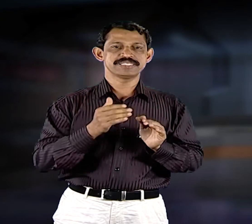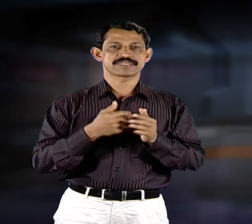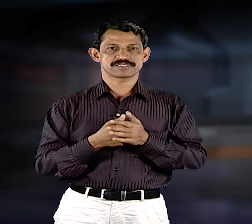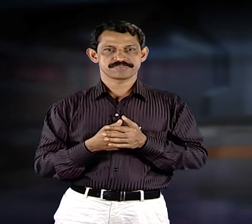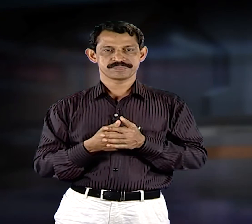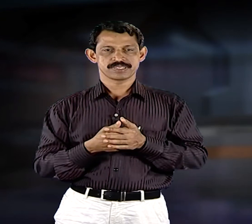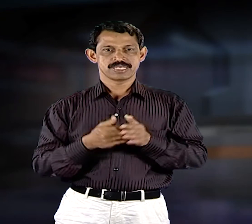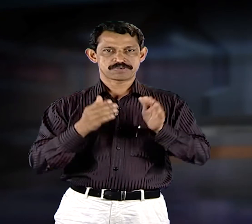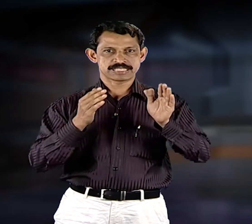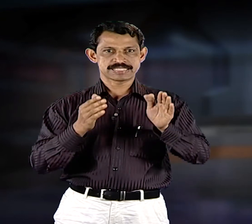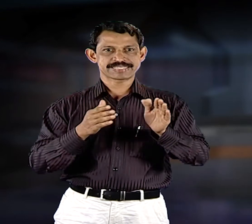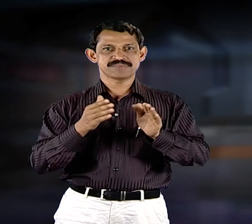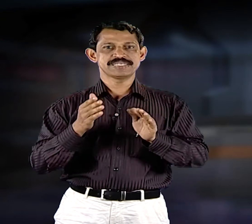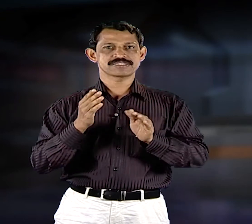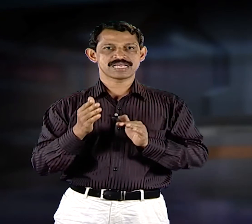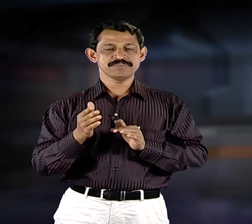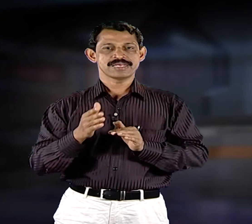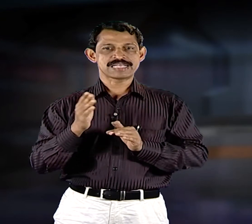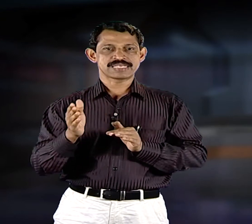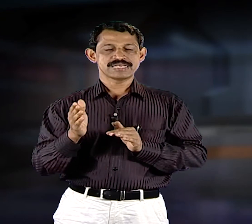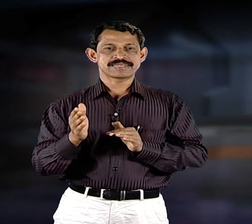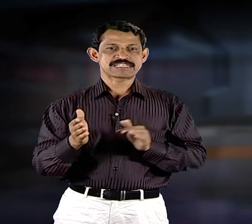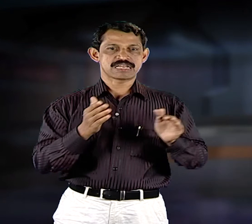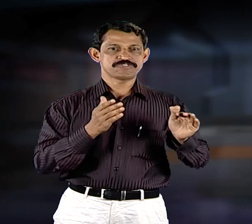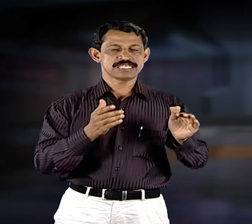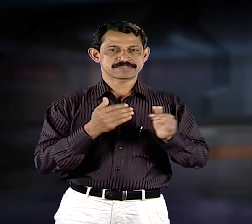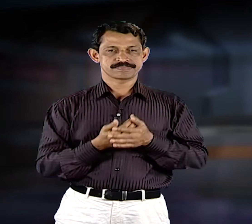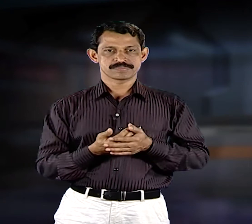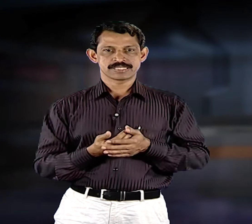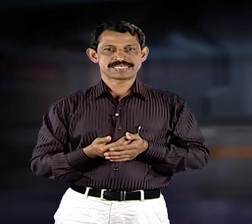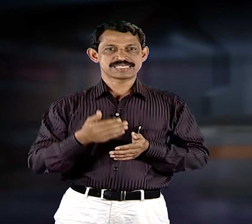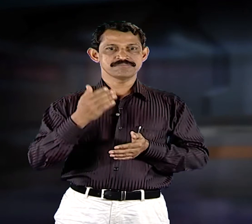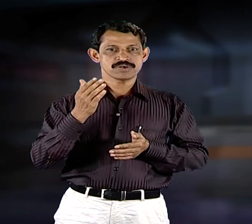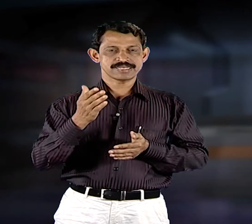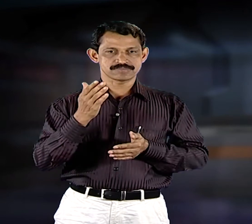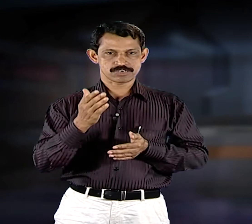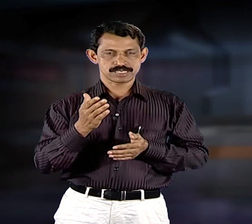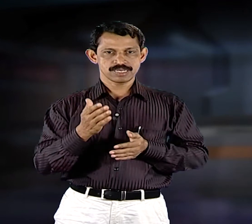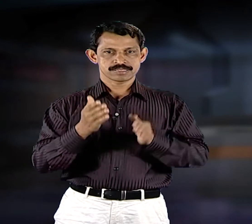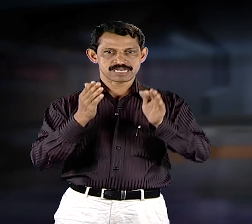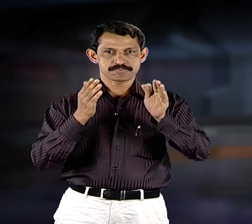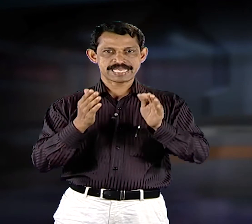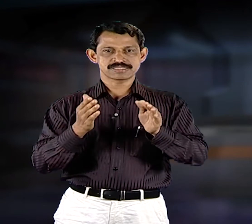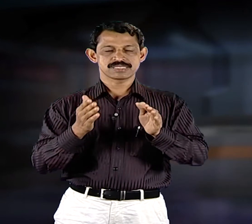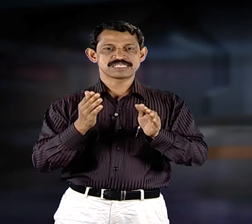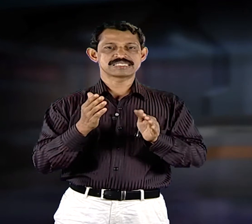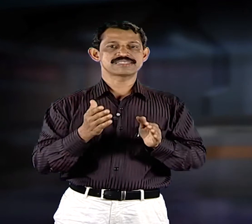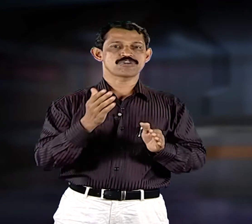beings. Fraternity can be described as a national feeling. It is an important emotion that binds the citizens of a